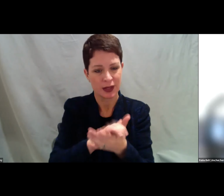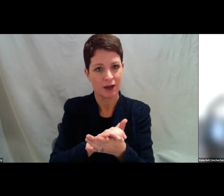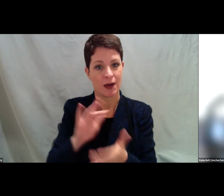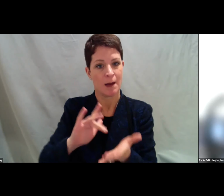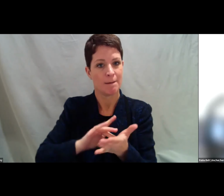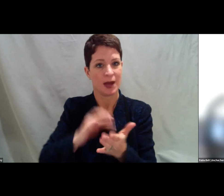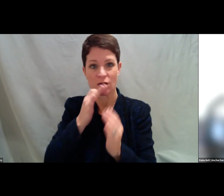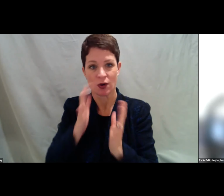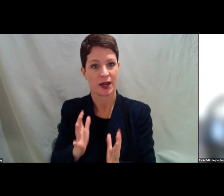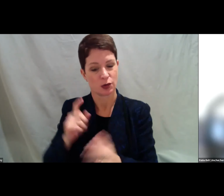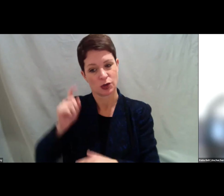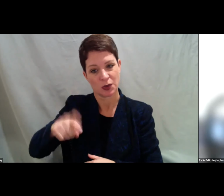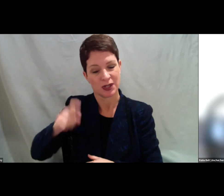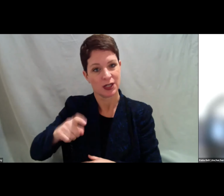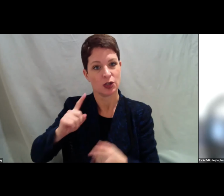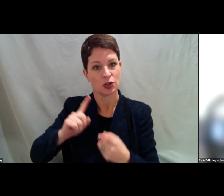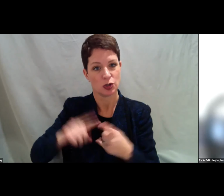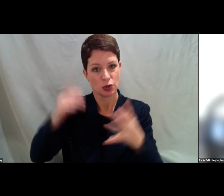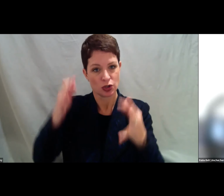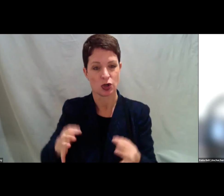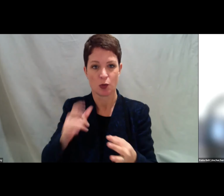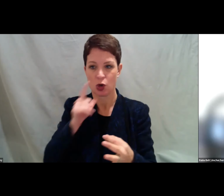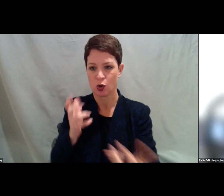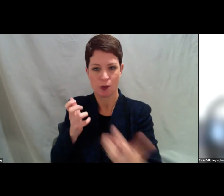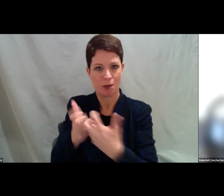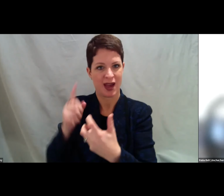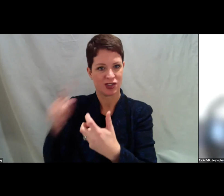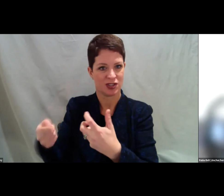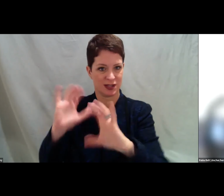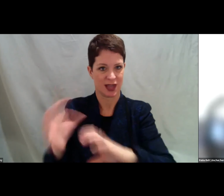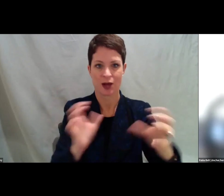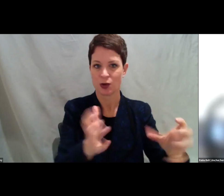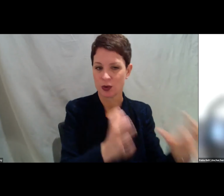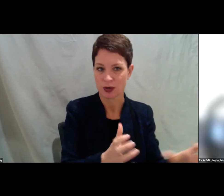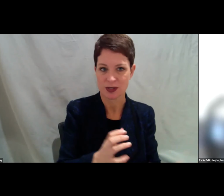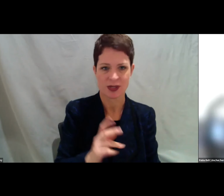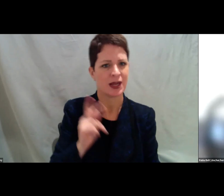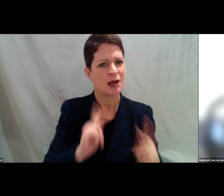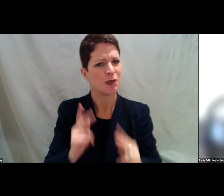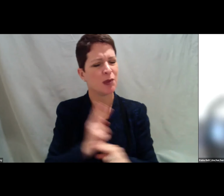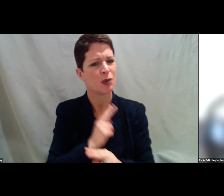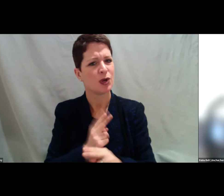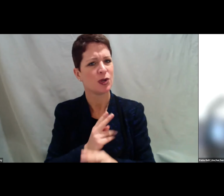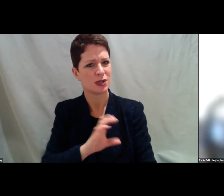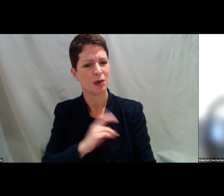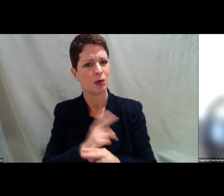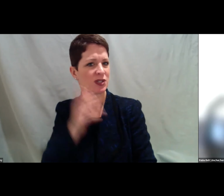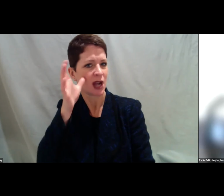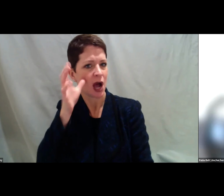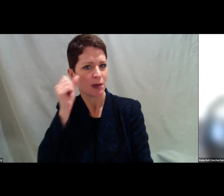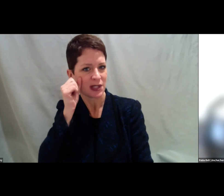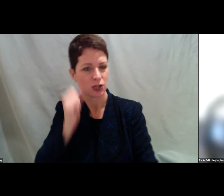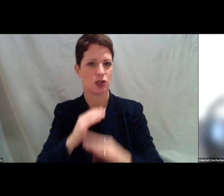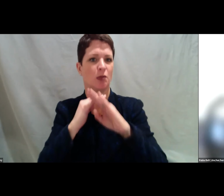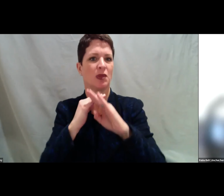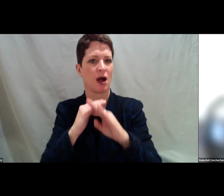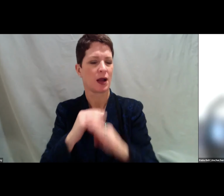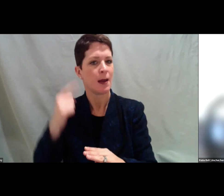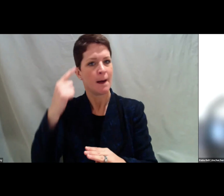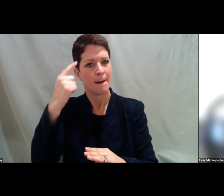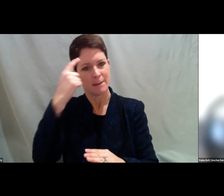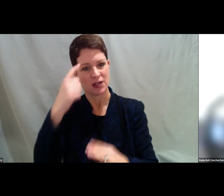experts were necessary to determine who fell into these categories. Citizens would use common sense to block the mentally